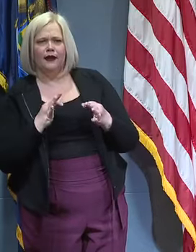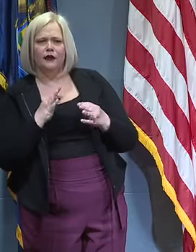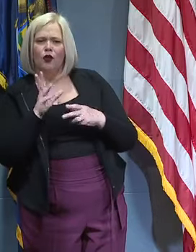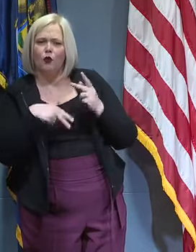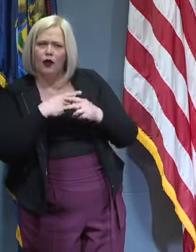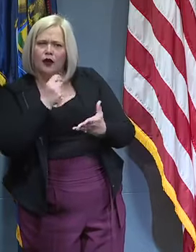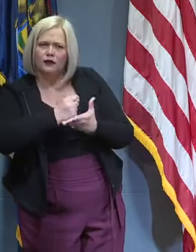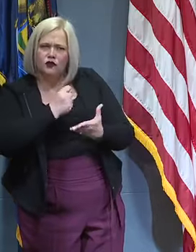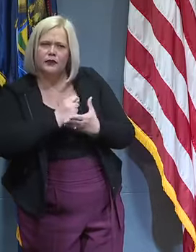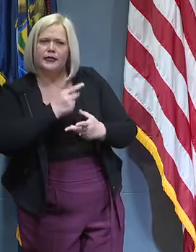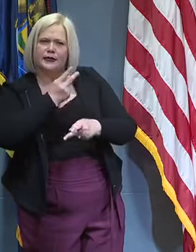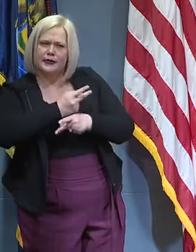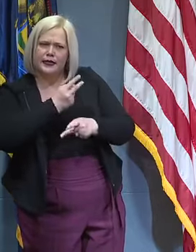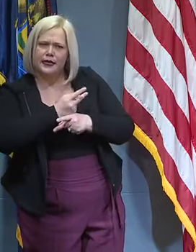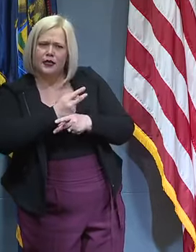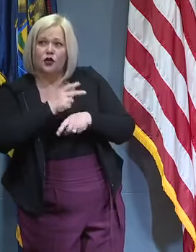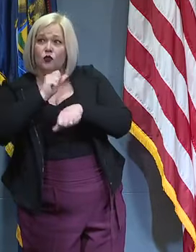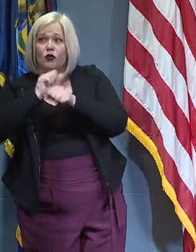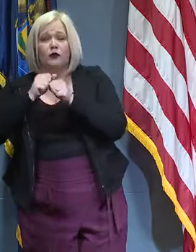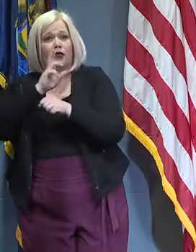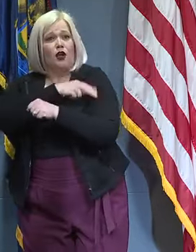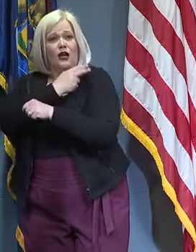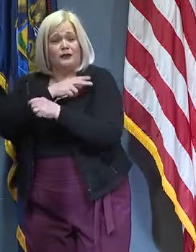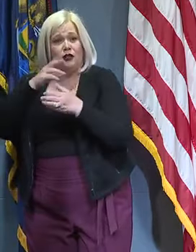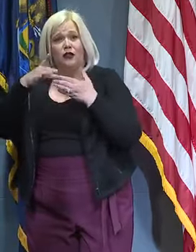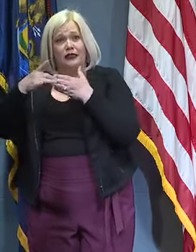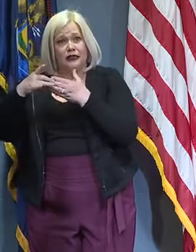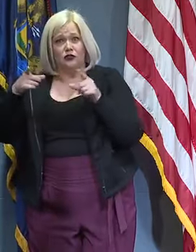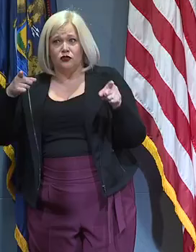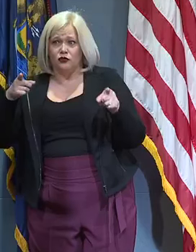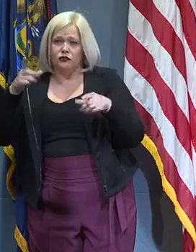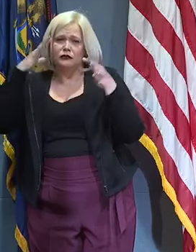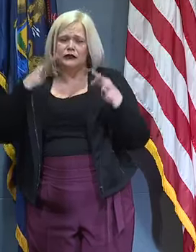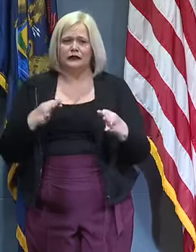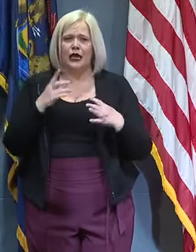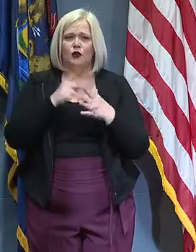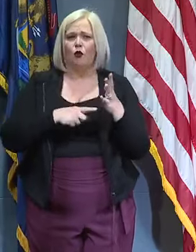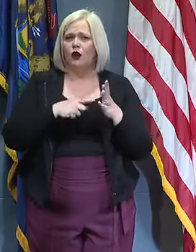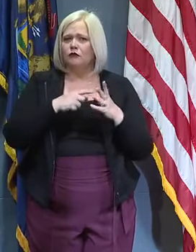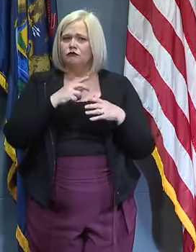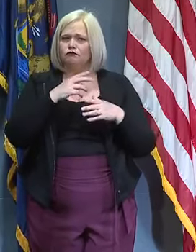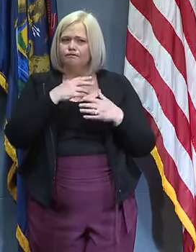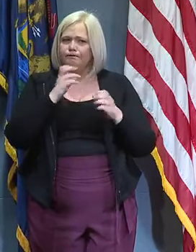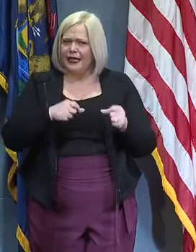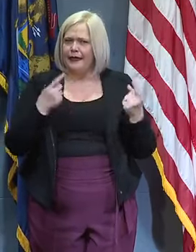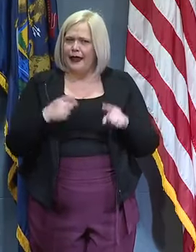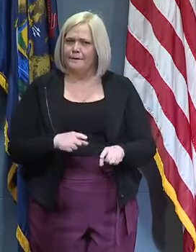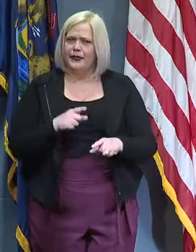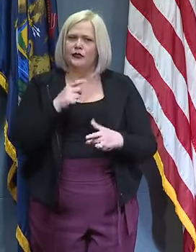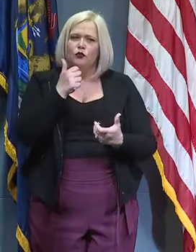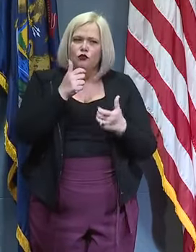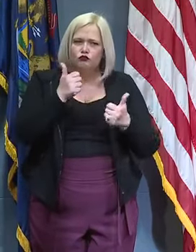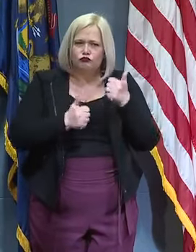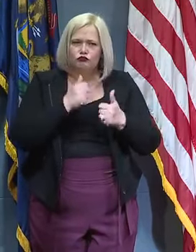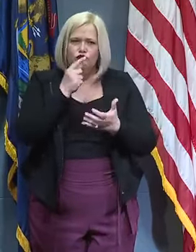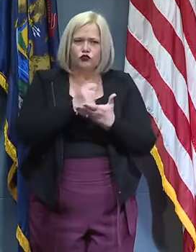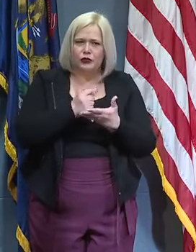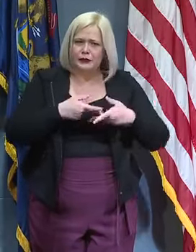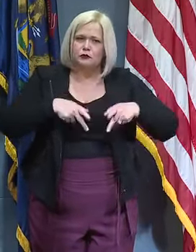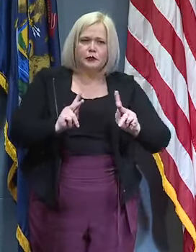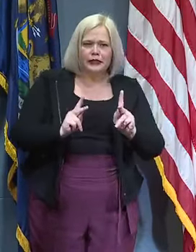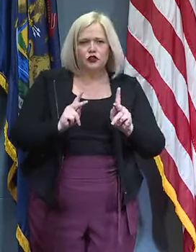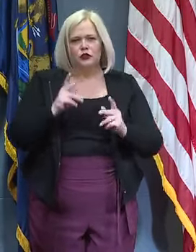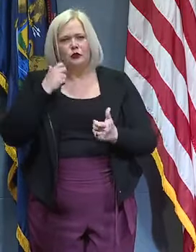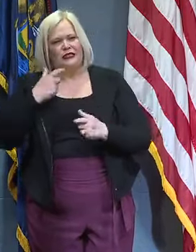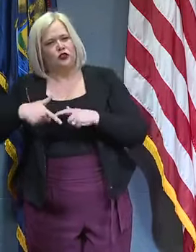their specialists and hospital leaders. In the upcoming days, I'll be issuing more guidance on this based on the input of these healthcare system